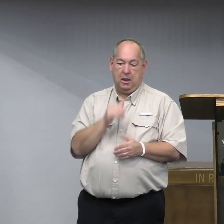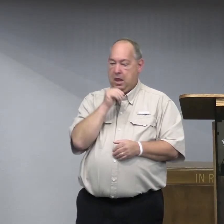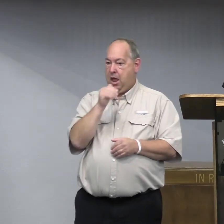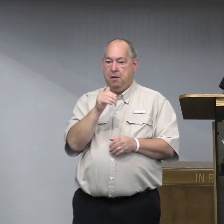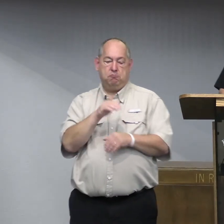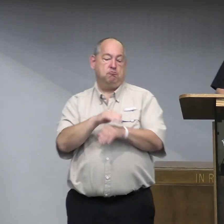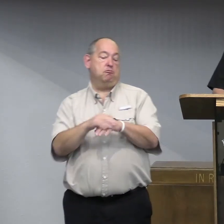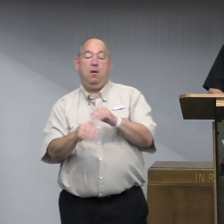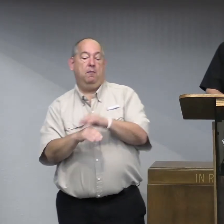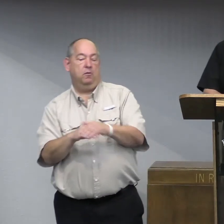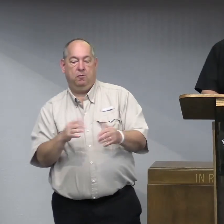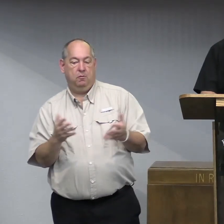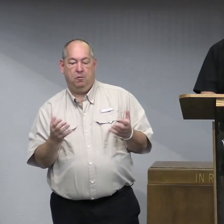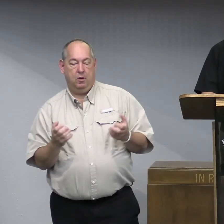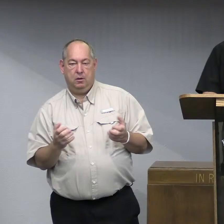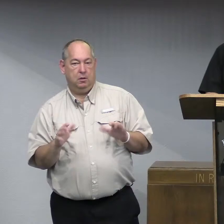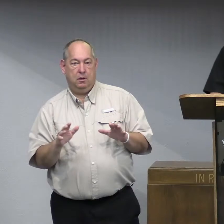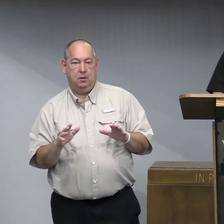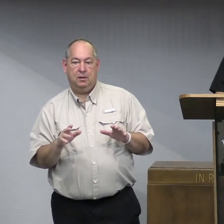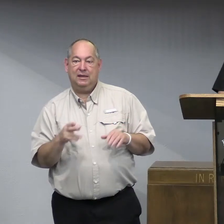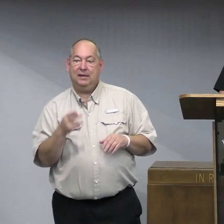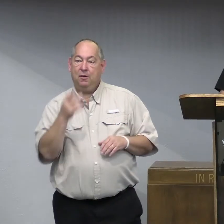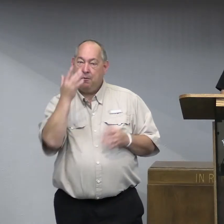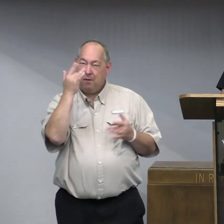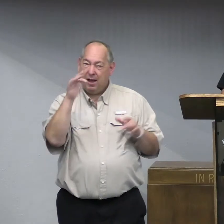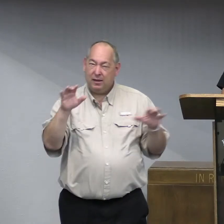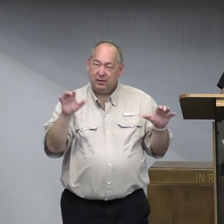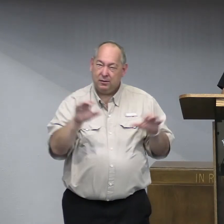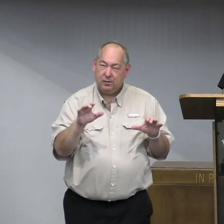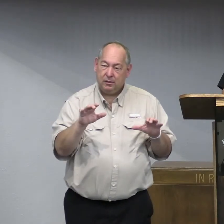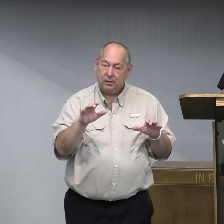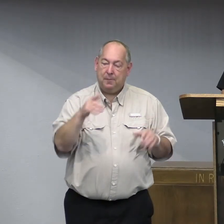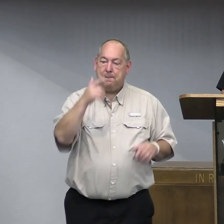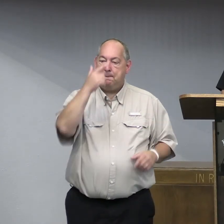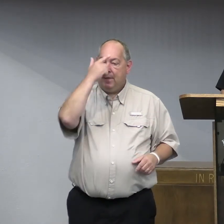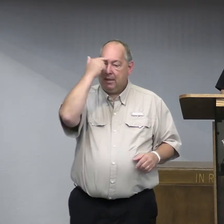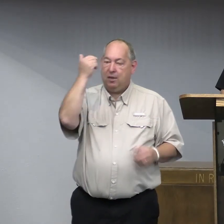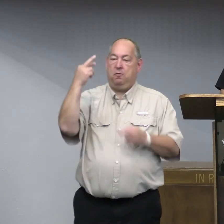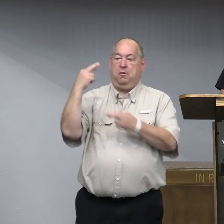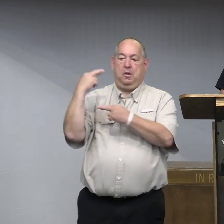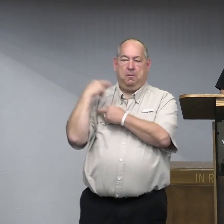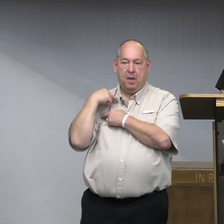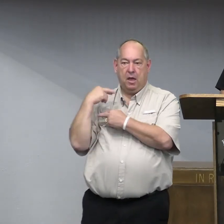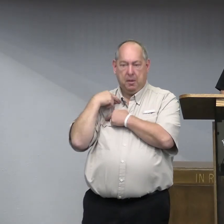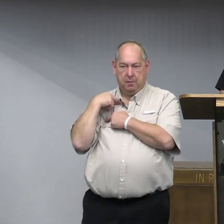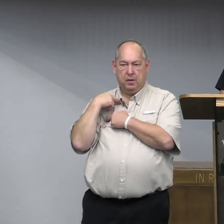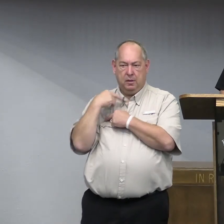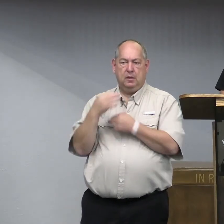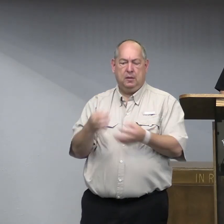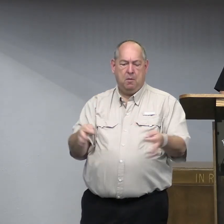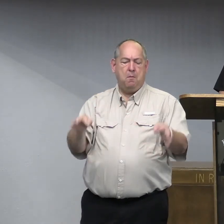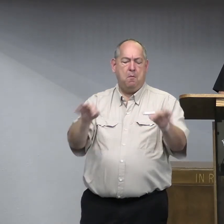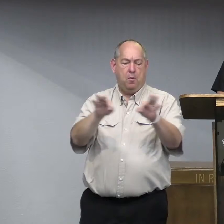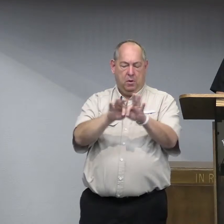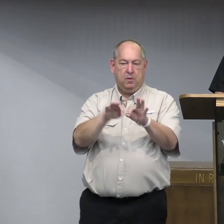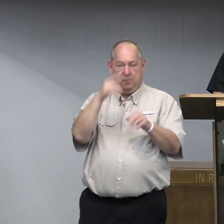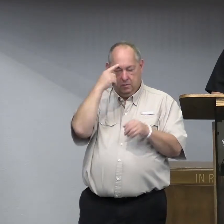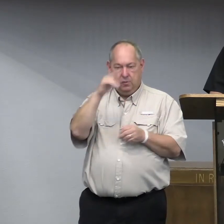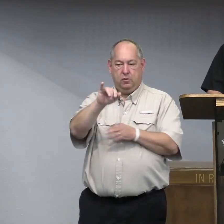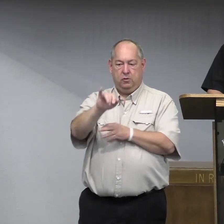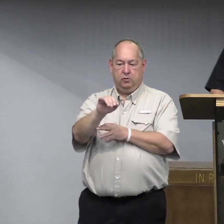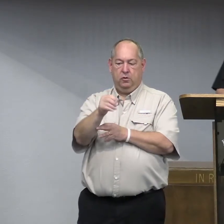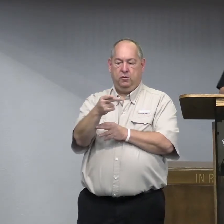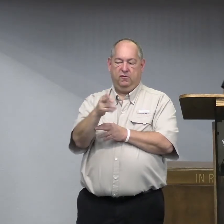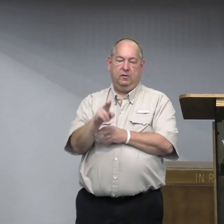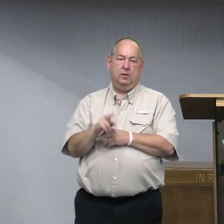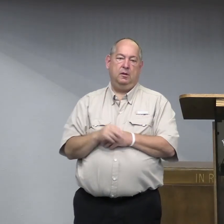comfort. He did it because responsibility mattered to Joseph.